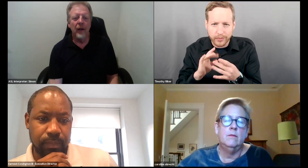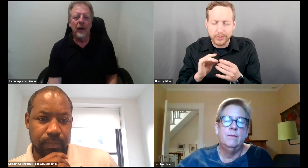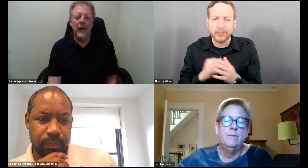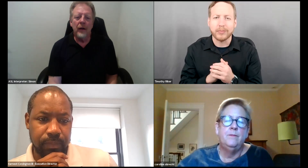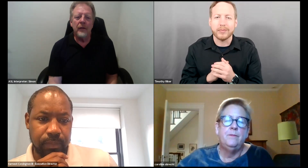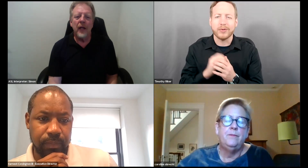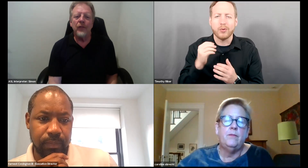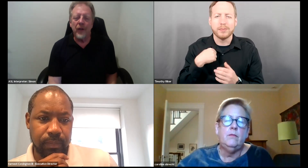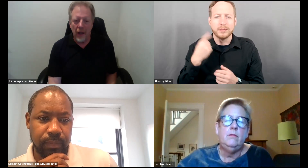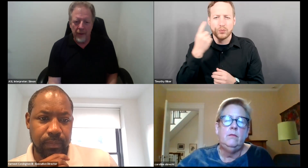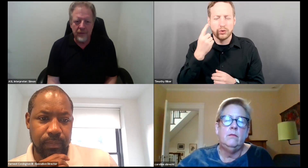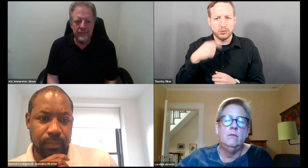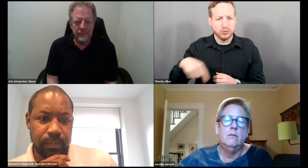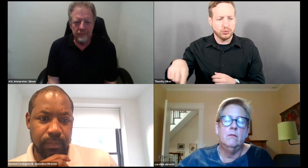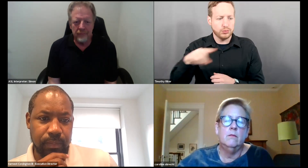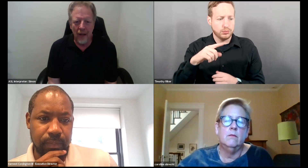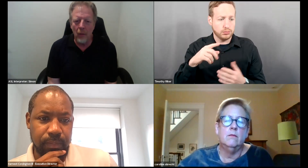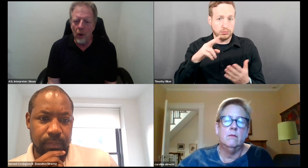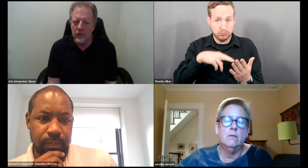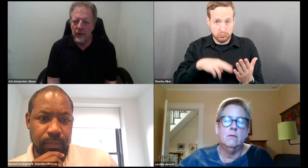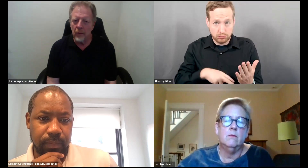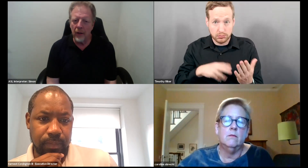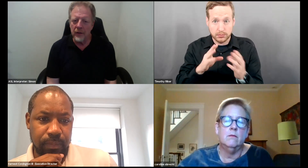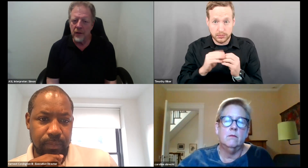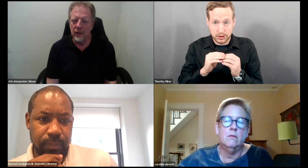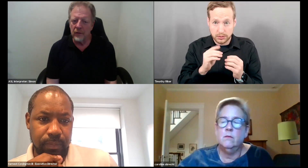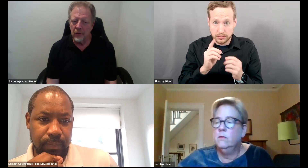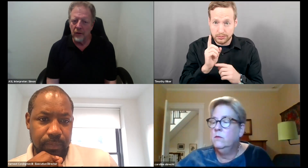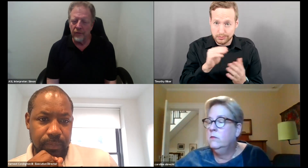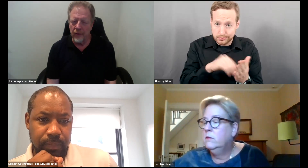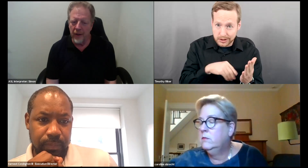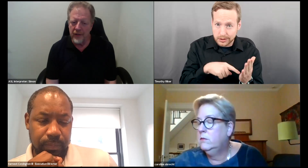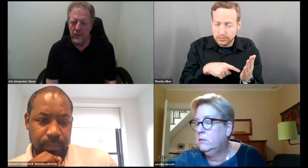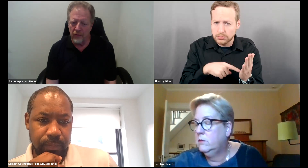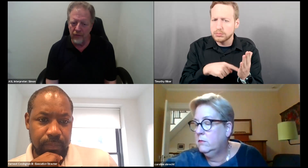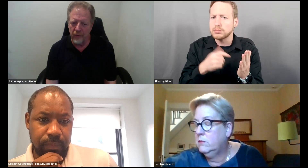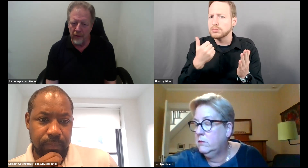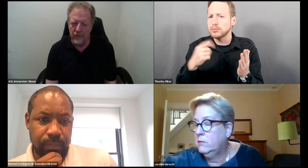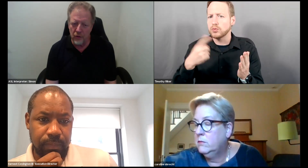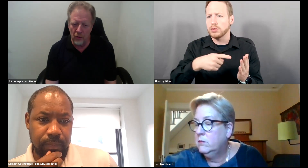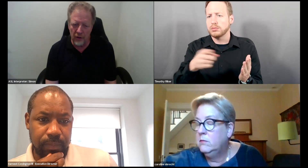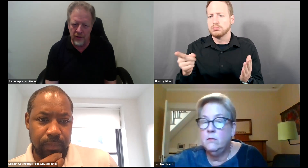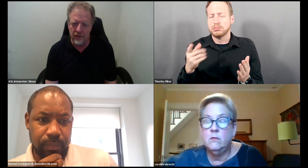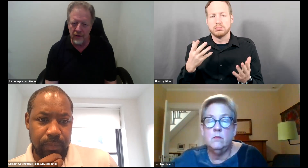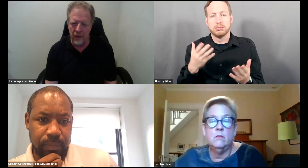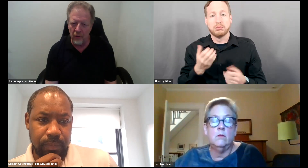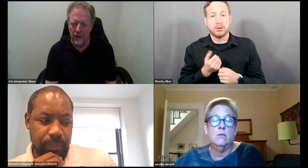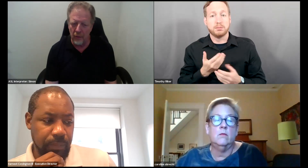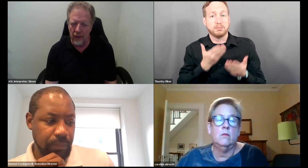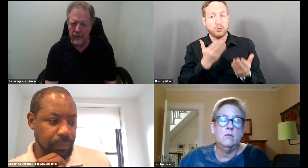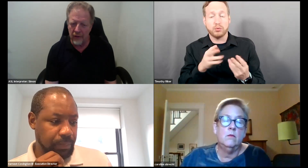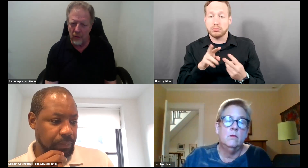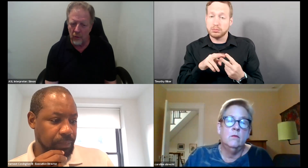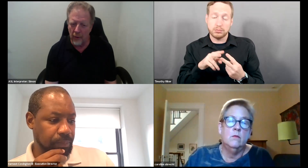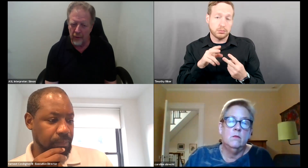Okay. Thank you for your comments. I'm wondering among us, for the minutes that we've read for the month of June and August, is there